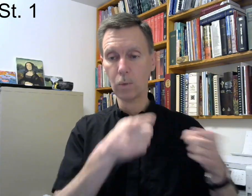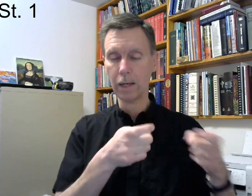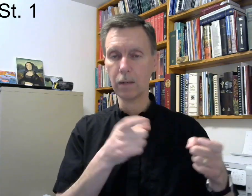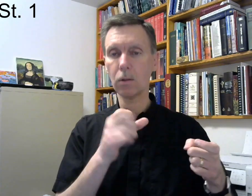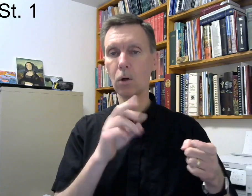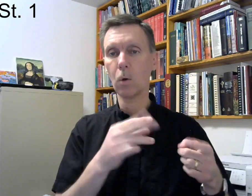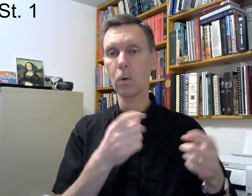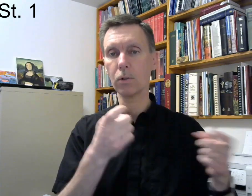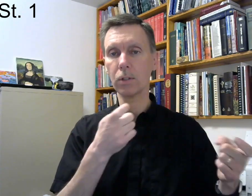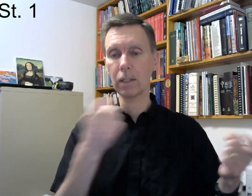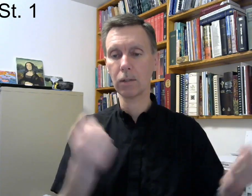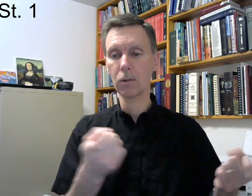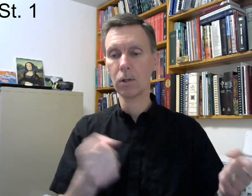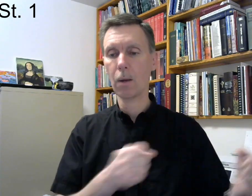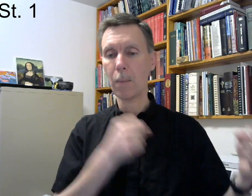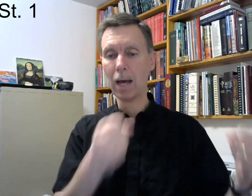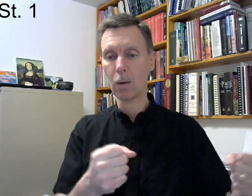reign or sin's power,